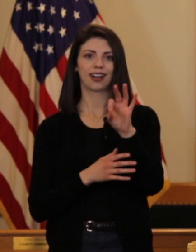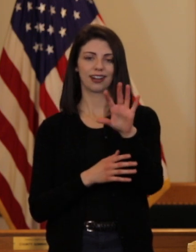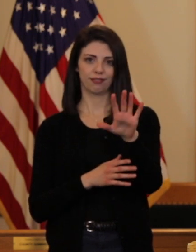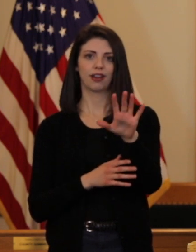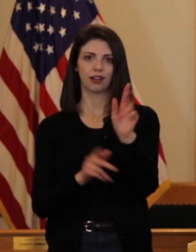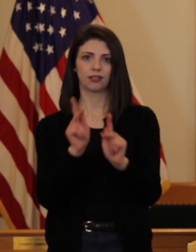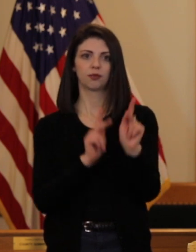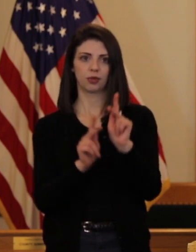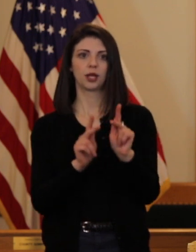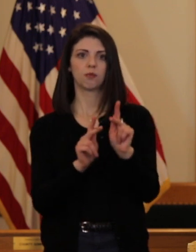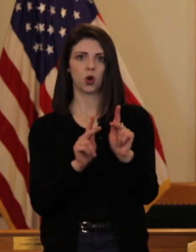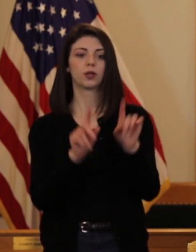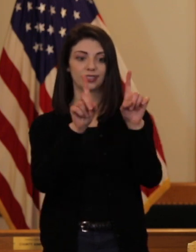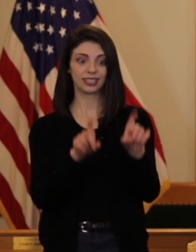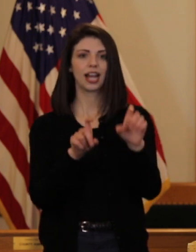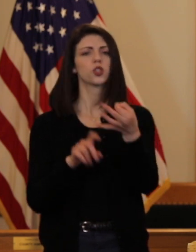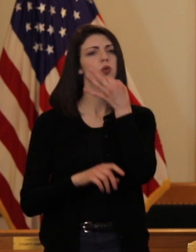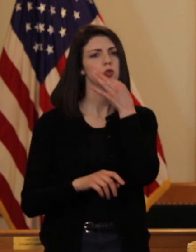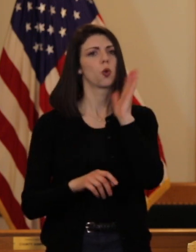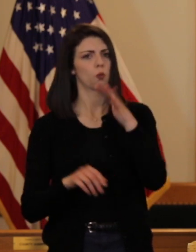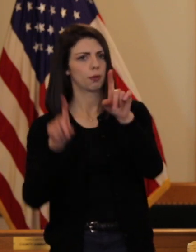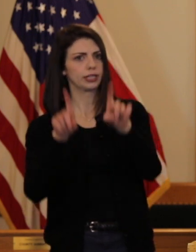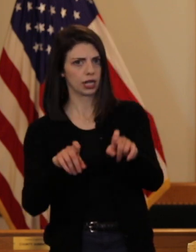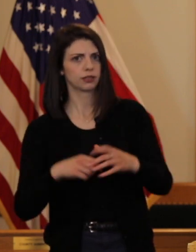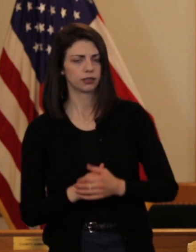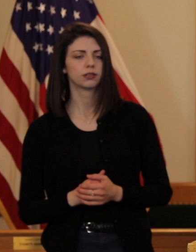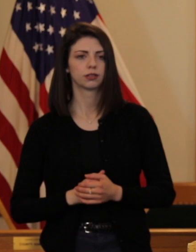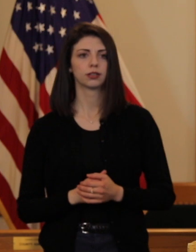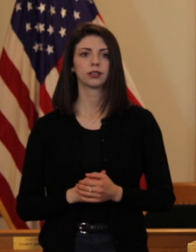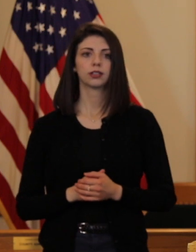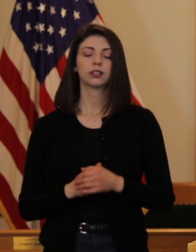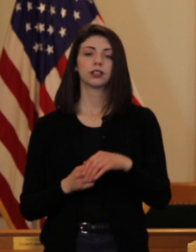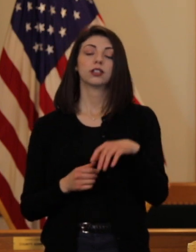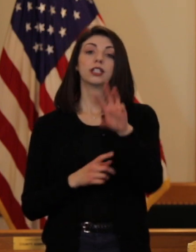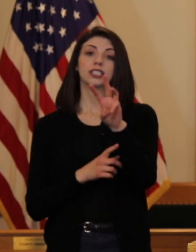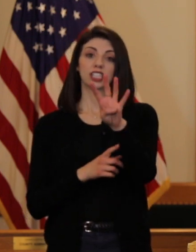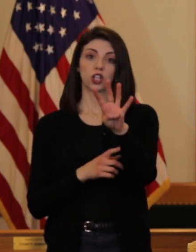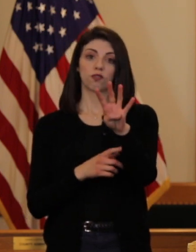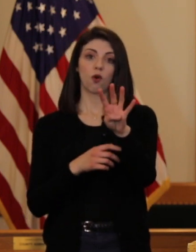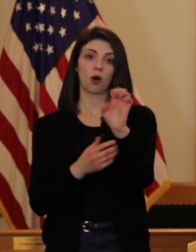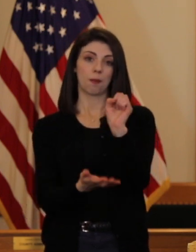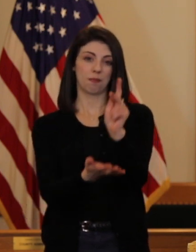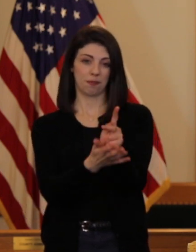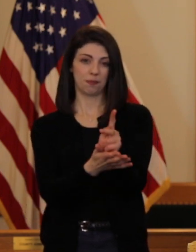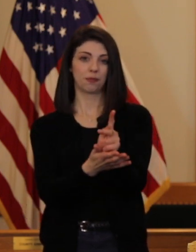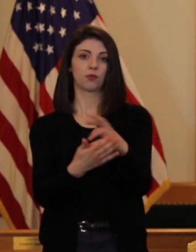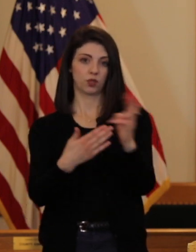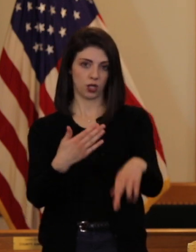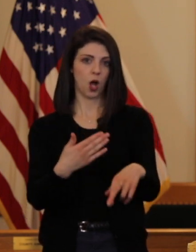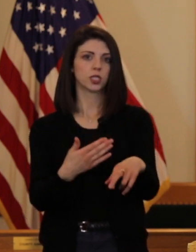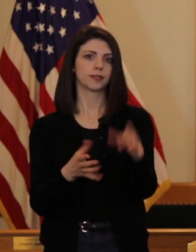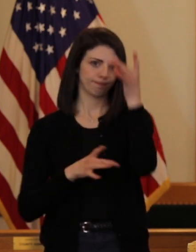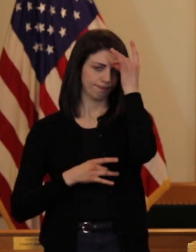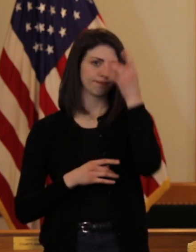1,695 residents scheduled to be tested. We've had 64 positive test results returned